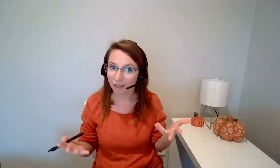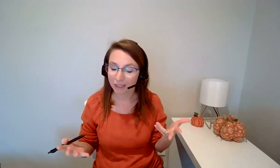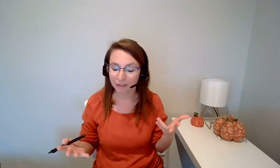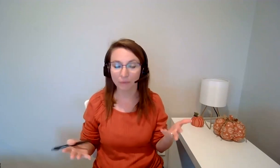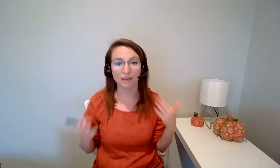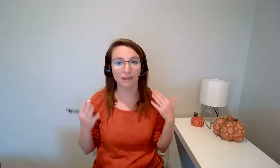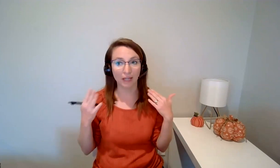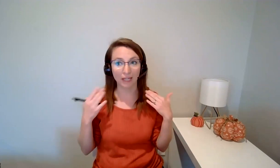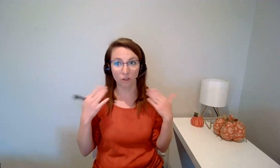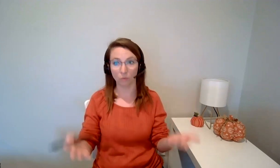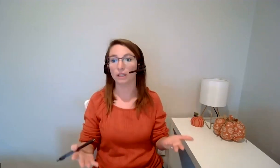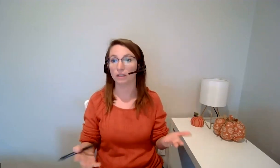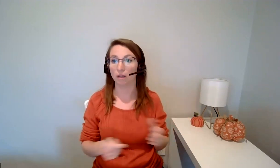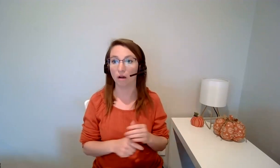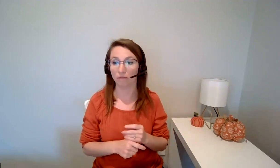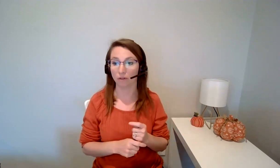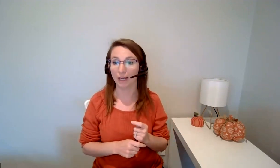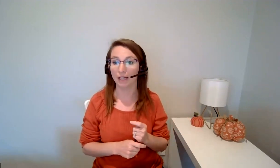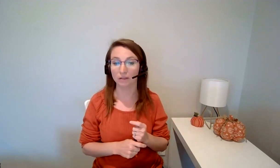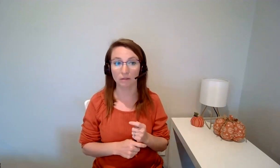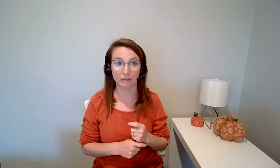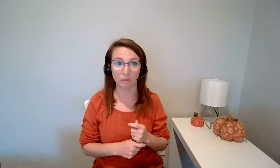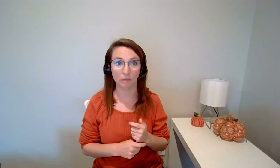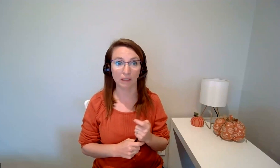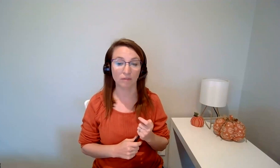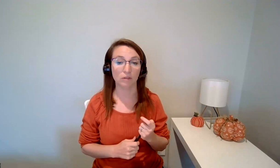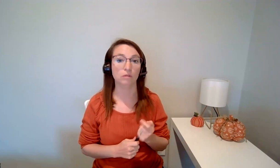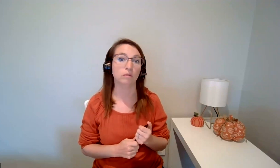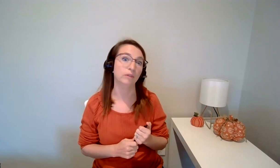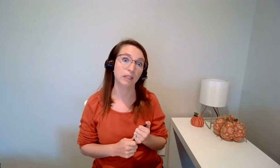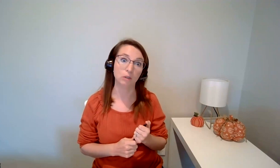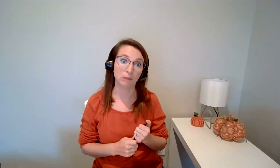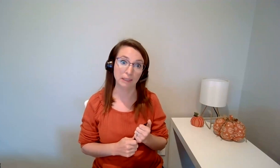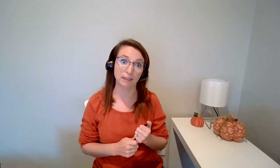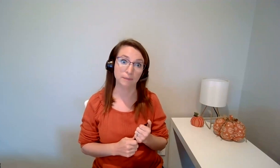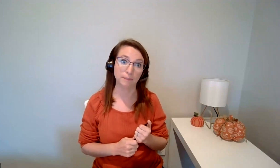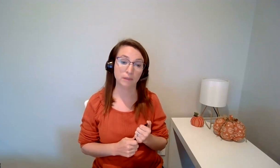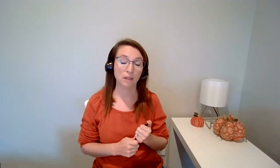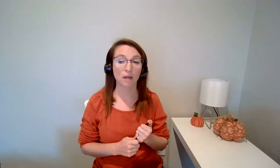individualized, but I do want to offer that to you if you feel like you need it.